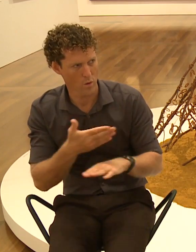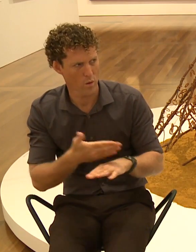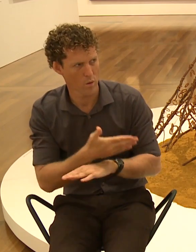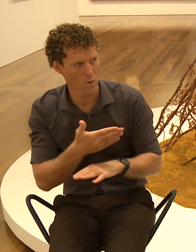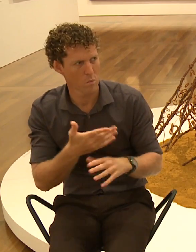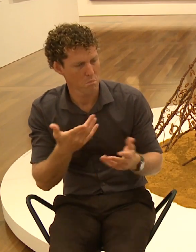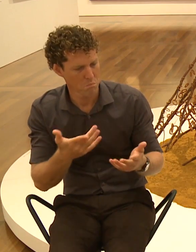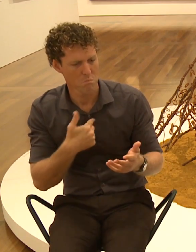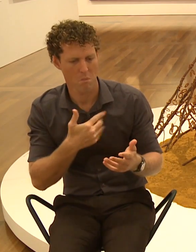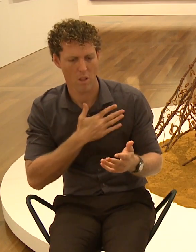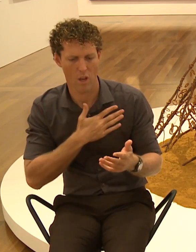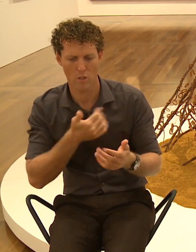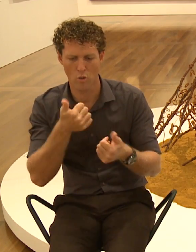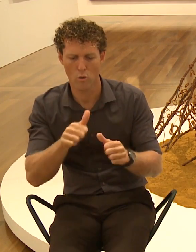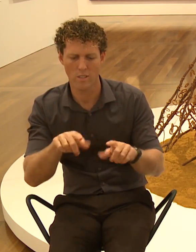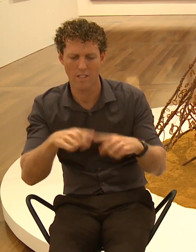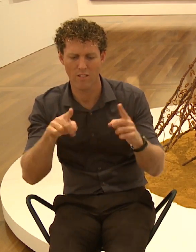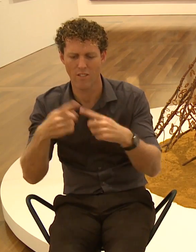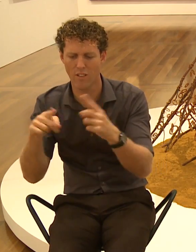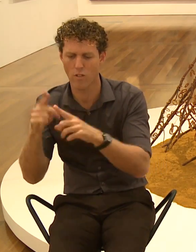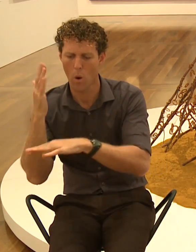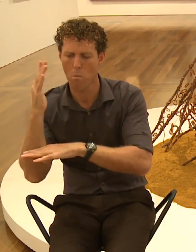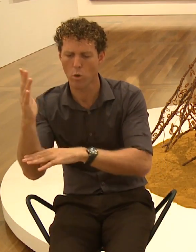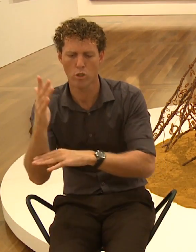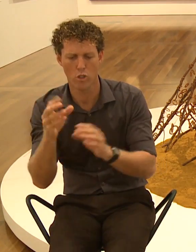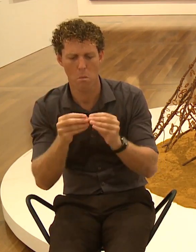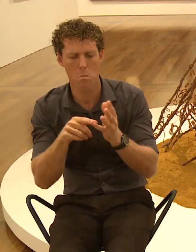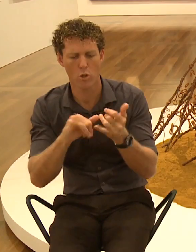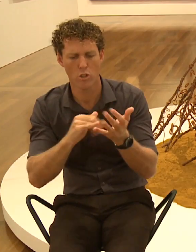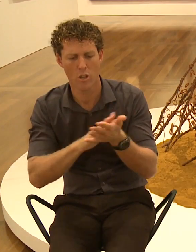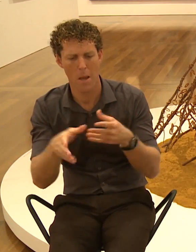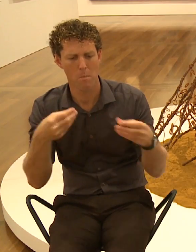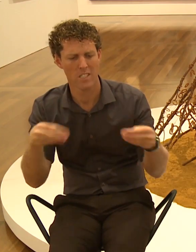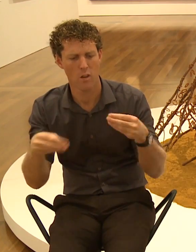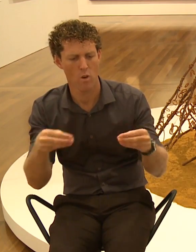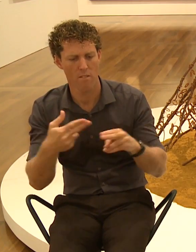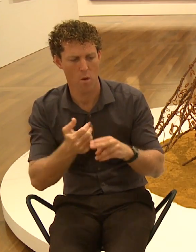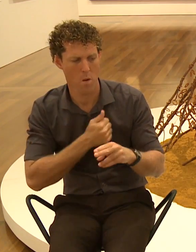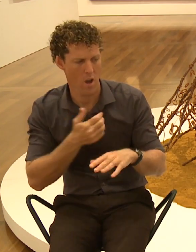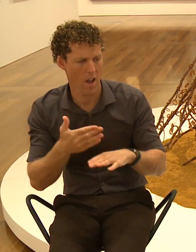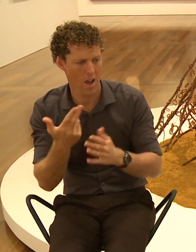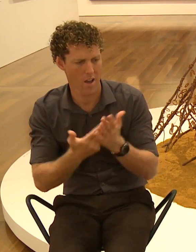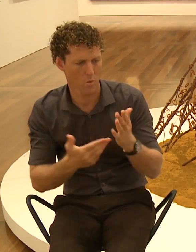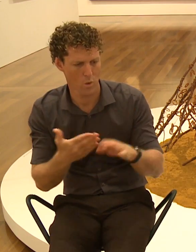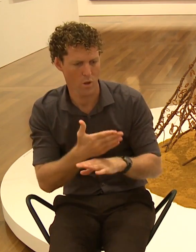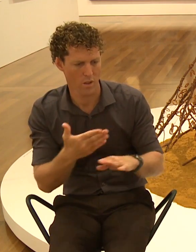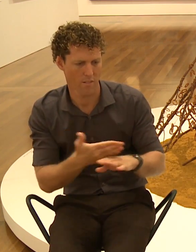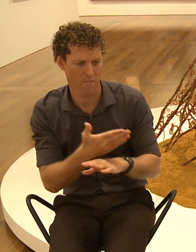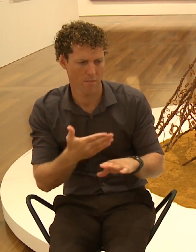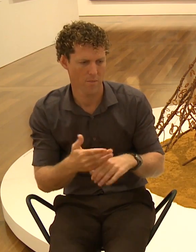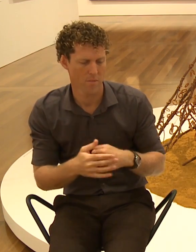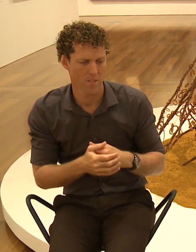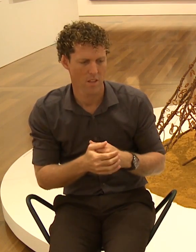I like to use all the bush materials for my work. I